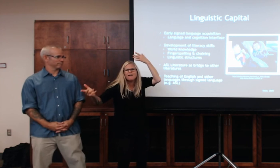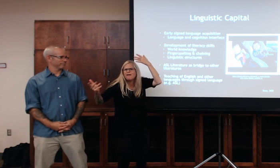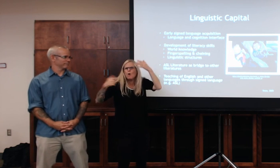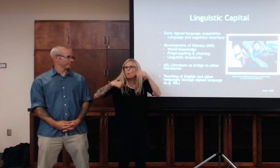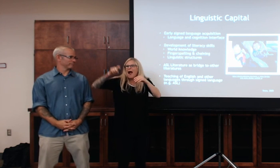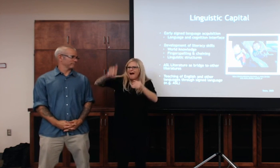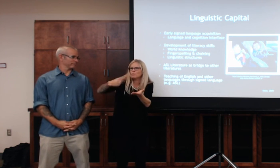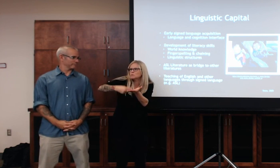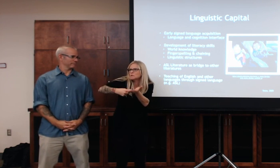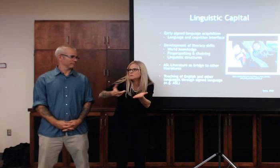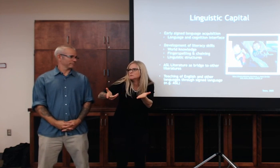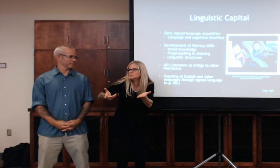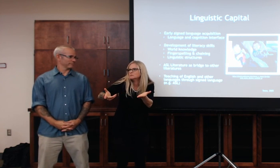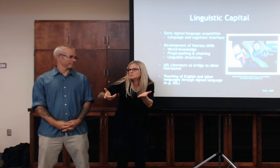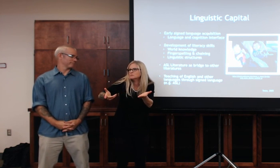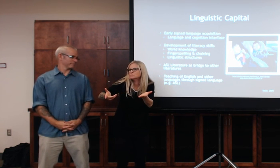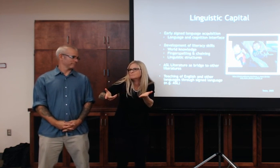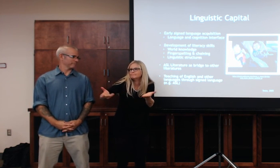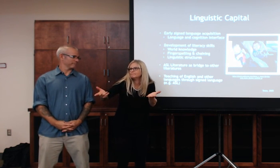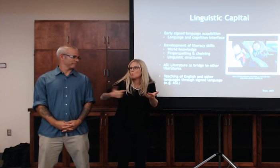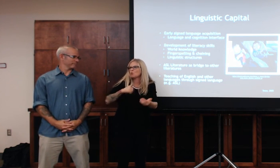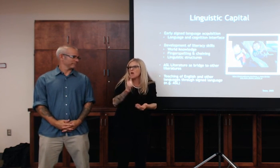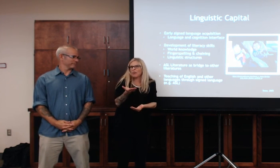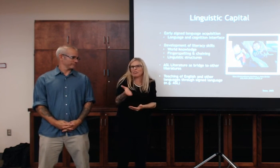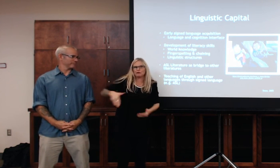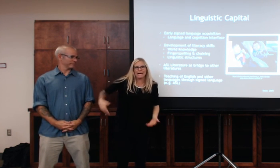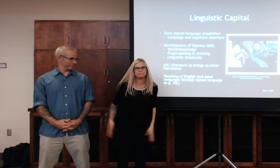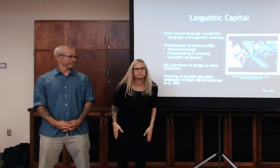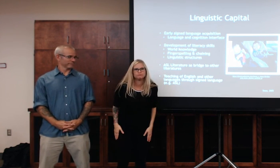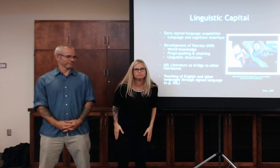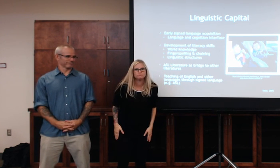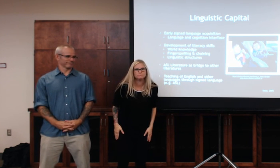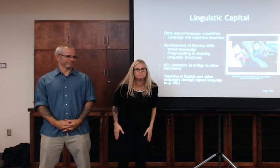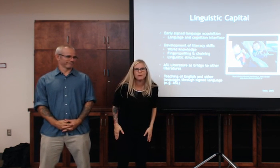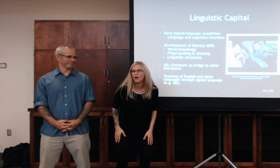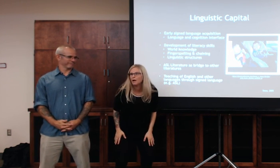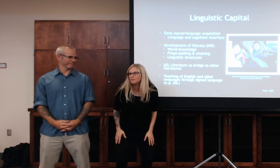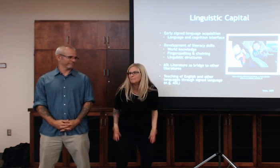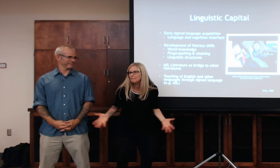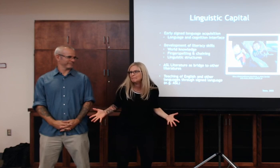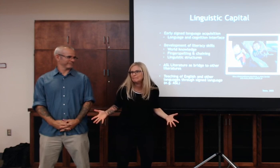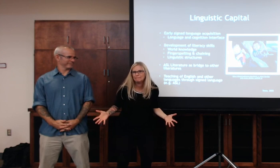possibilities that we truly need to discuss, and we're just not there yet. Yikes.